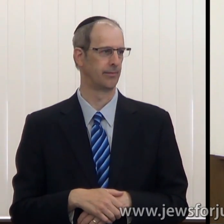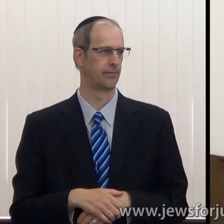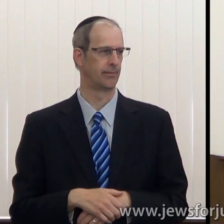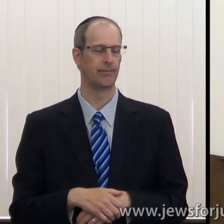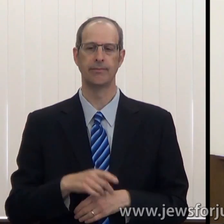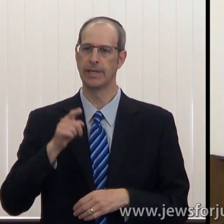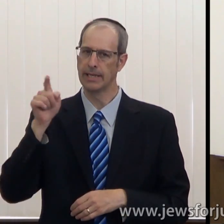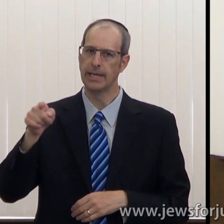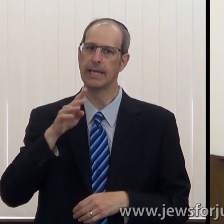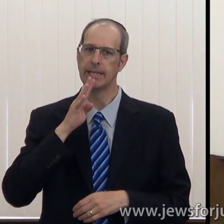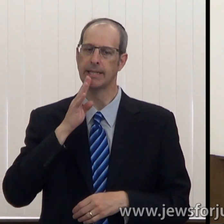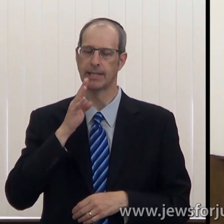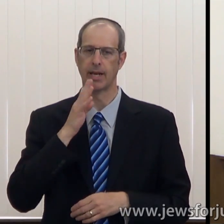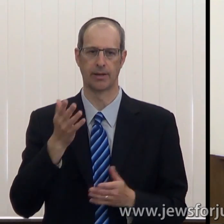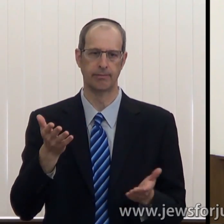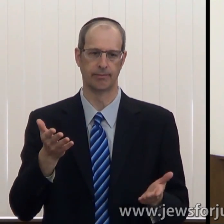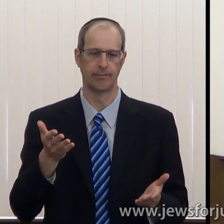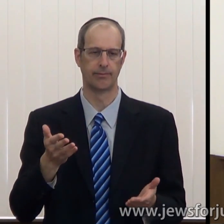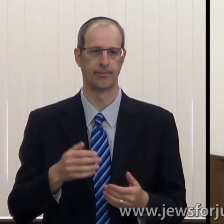He basically said the following.